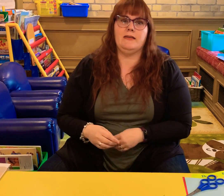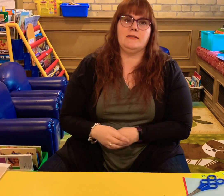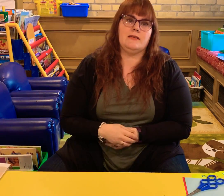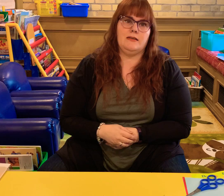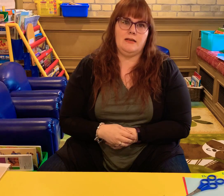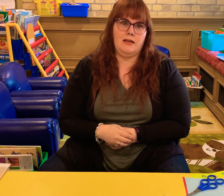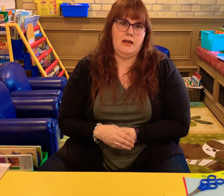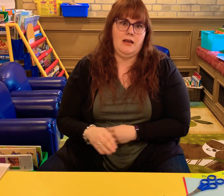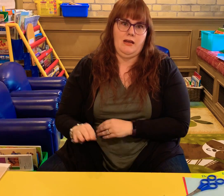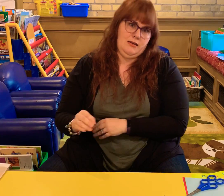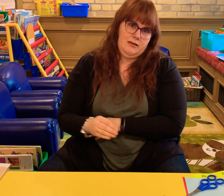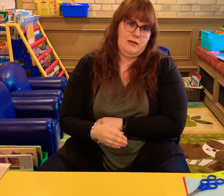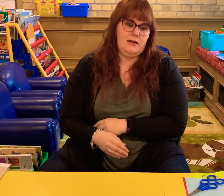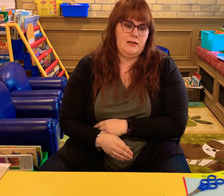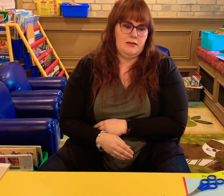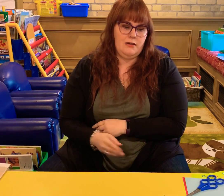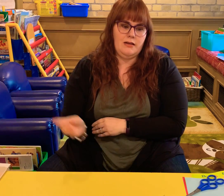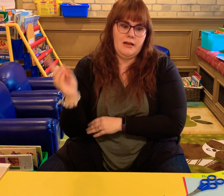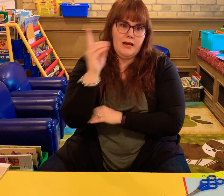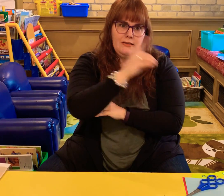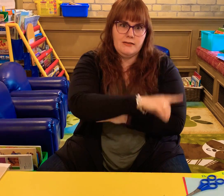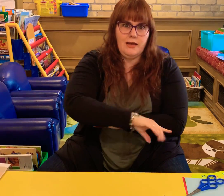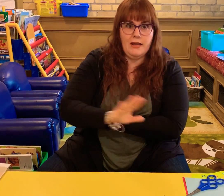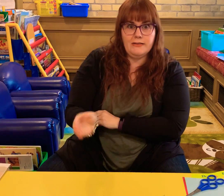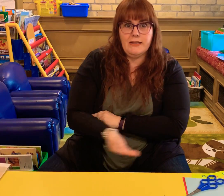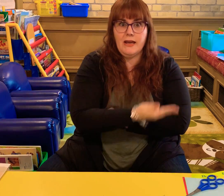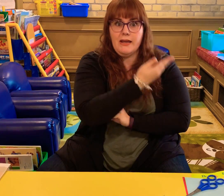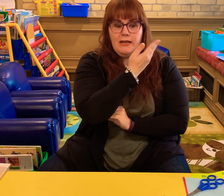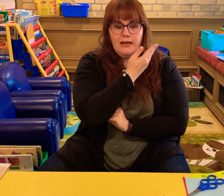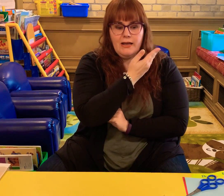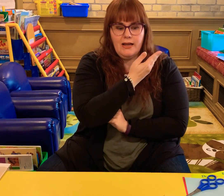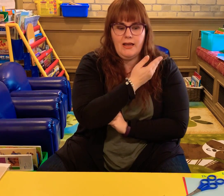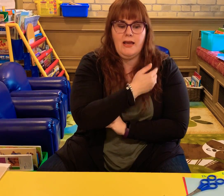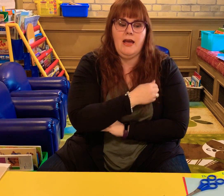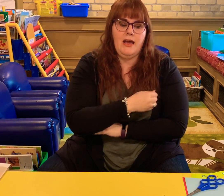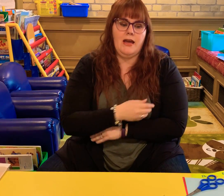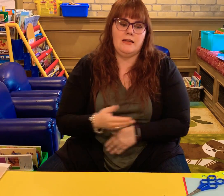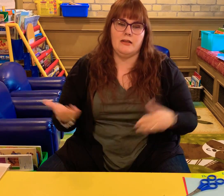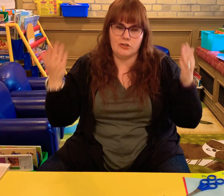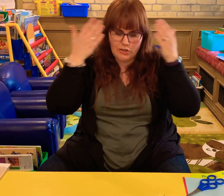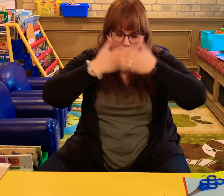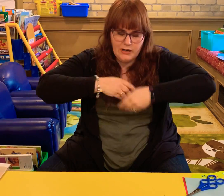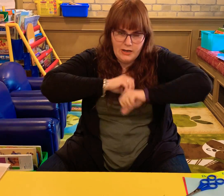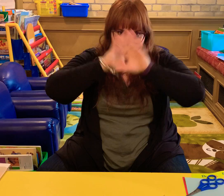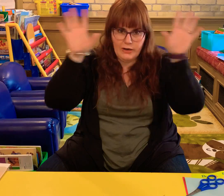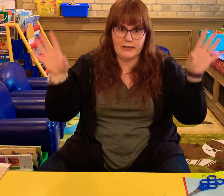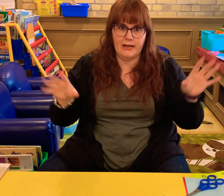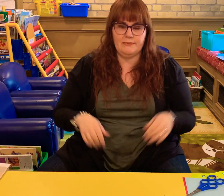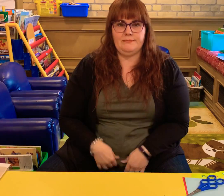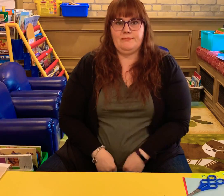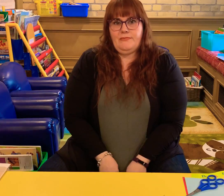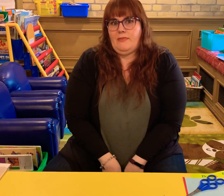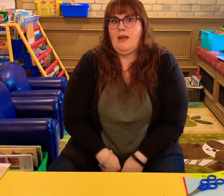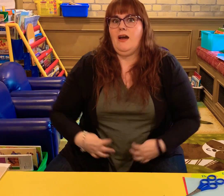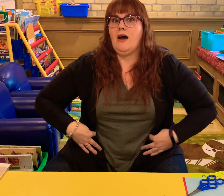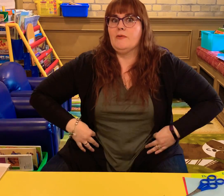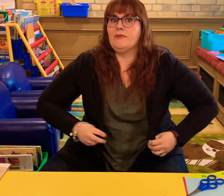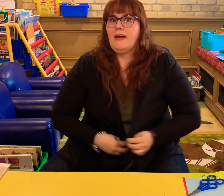night and day and then dark and bright again are you ready